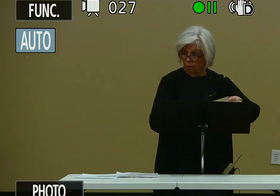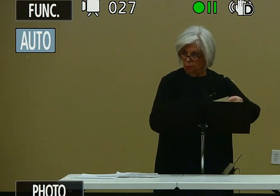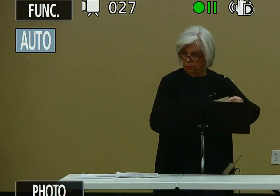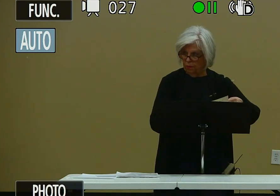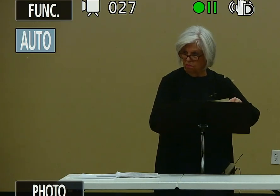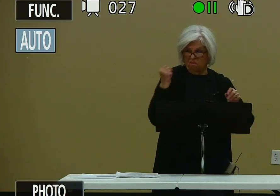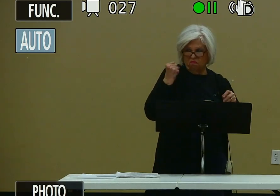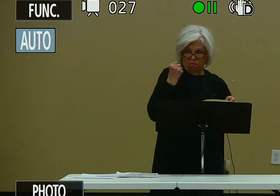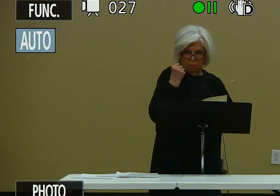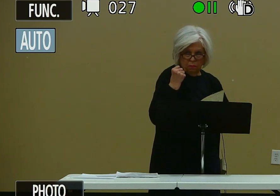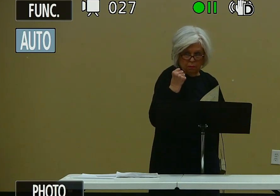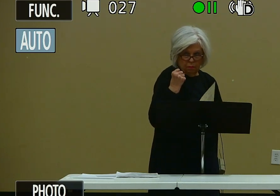do it.